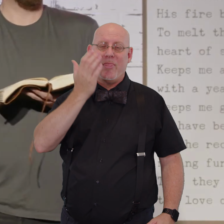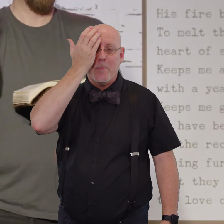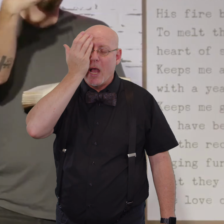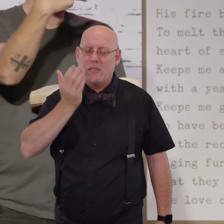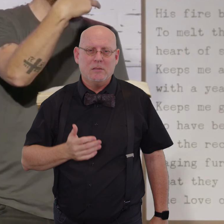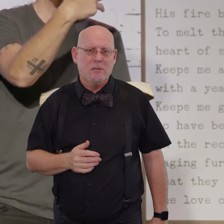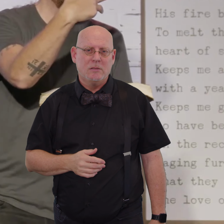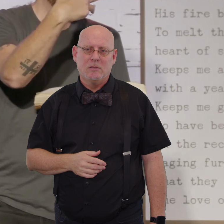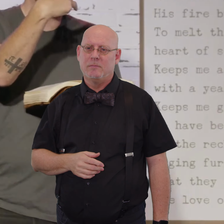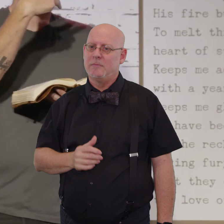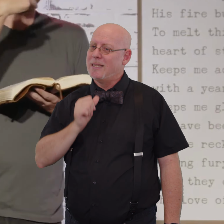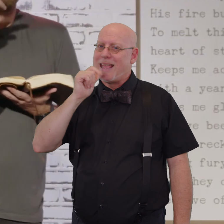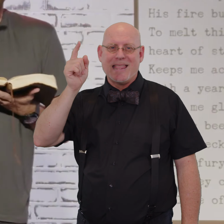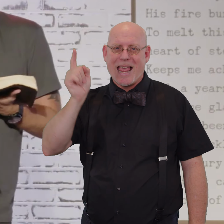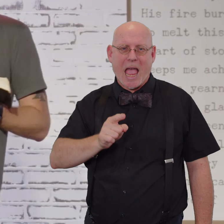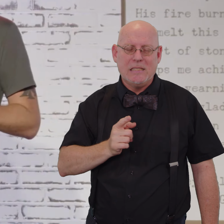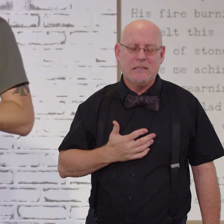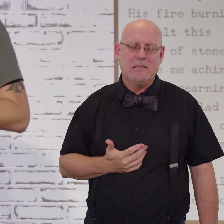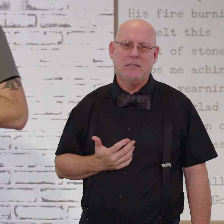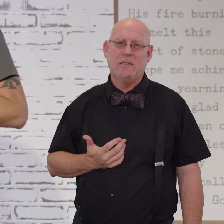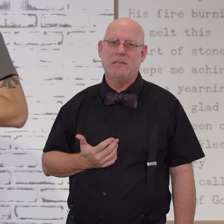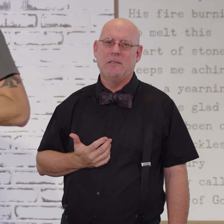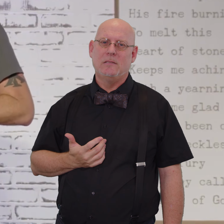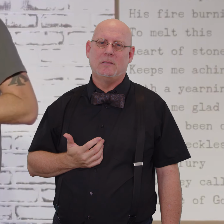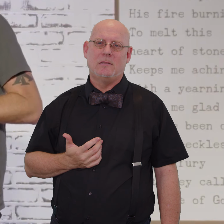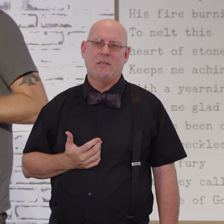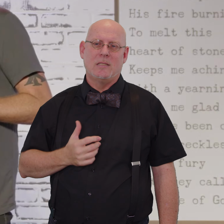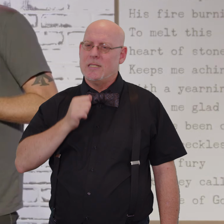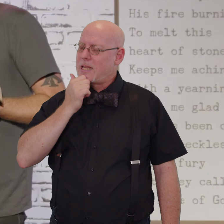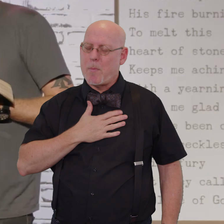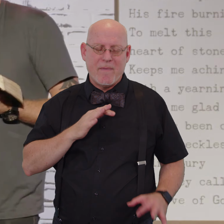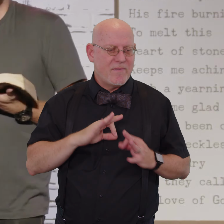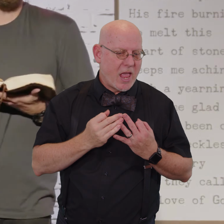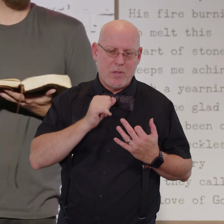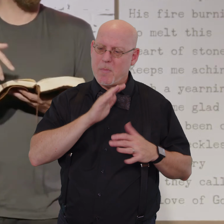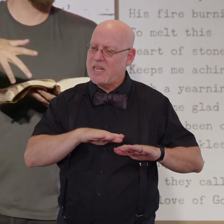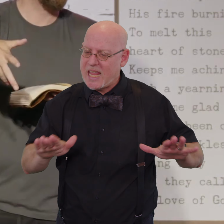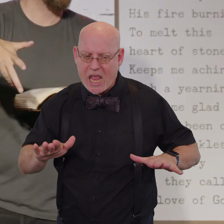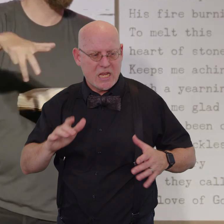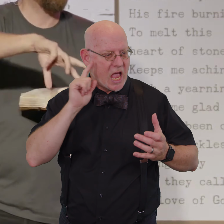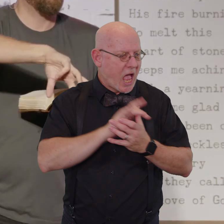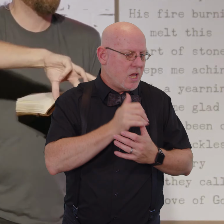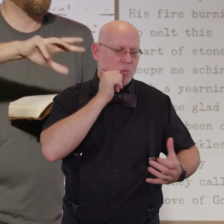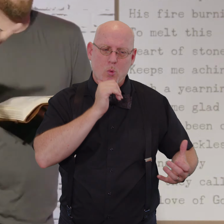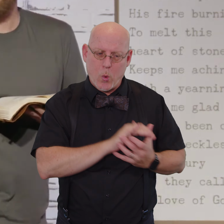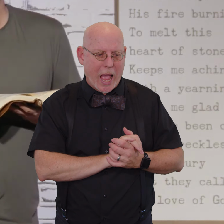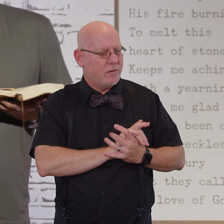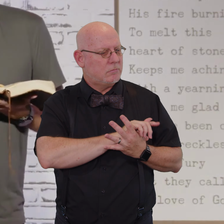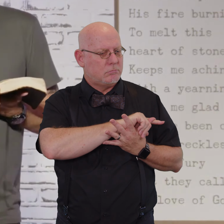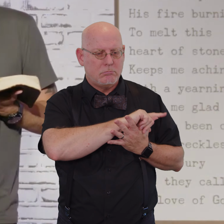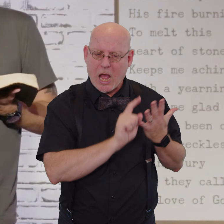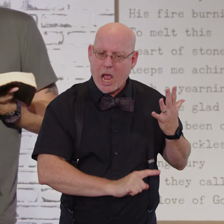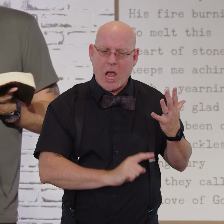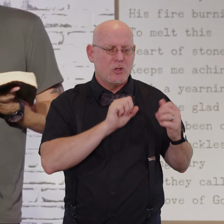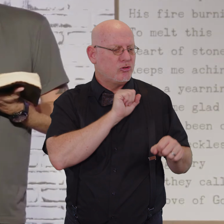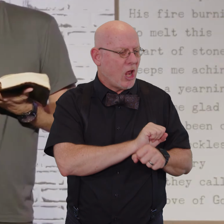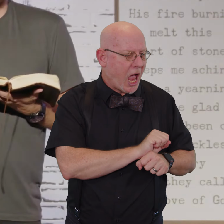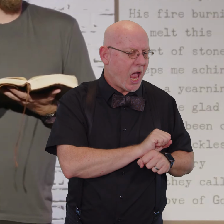not the bucks not the lightning not my family not my kids not my husband not my wife